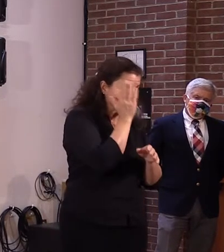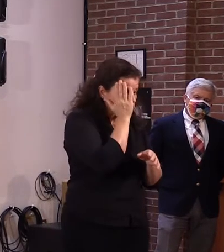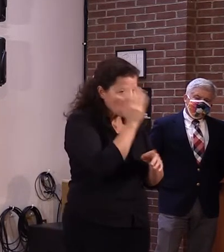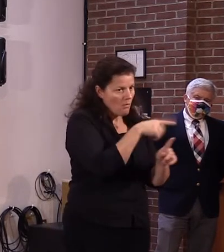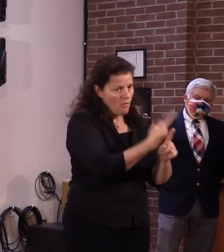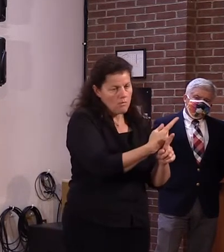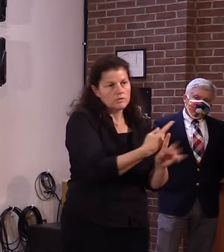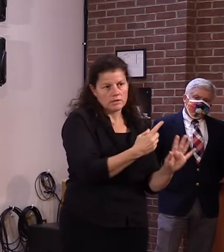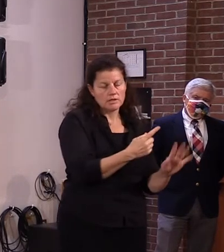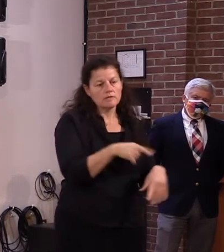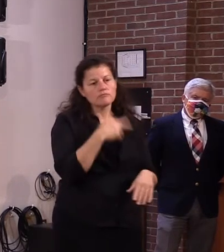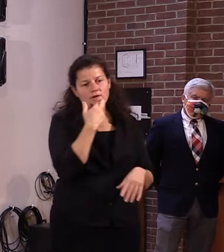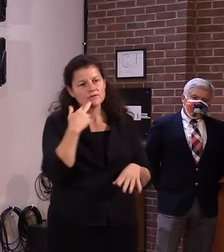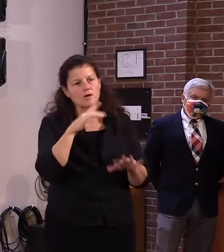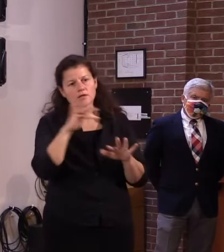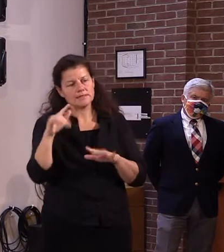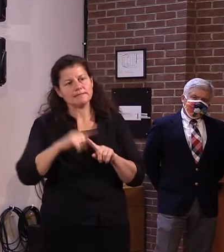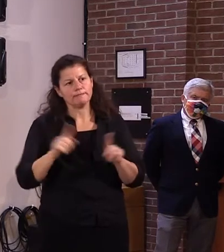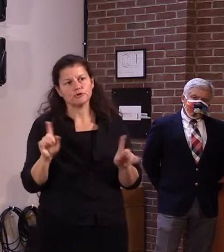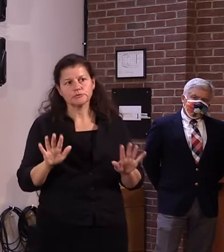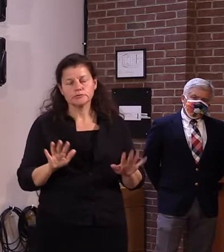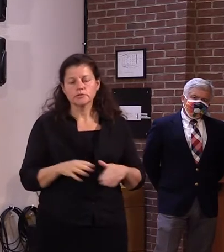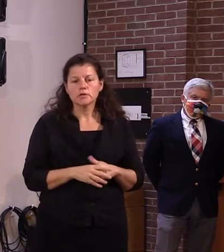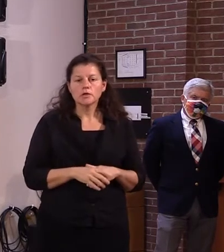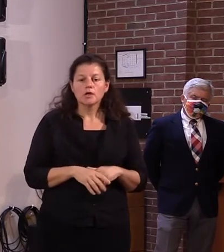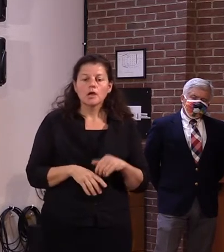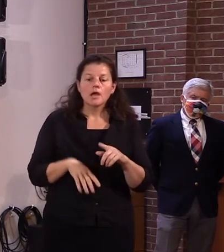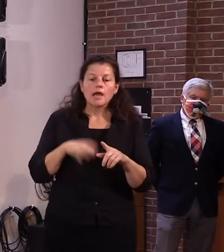All right, Ed, Newport Daily Express.